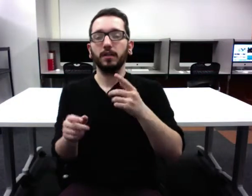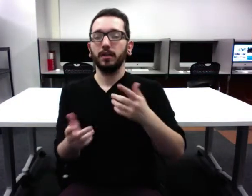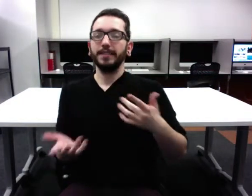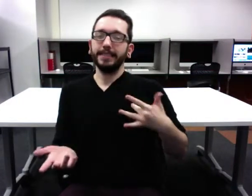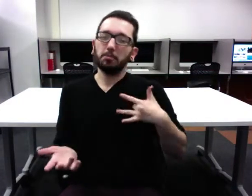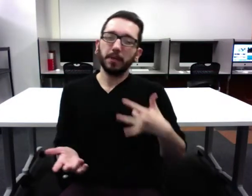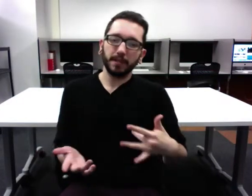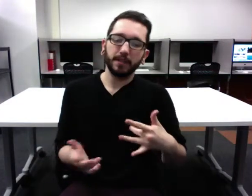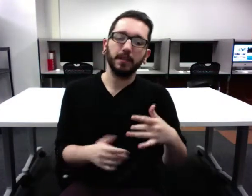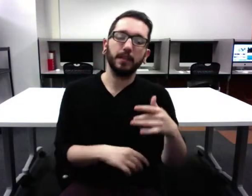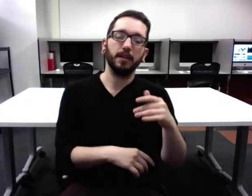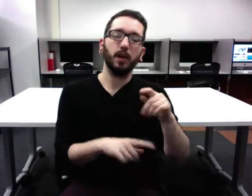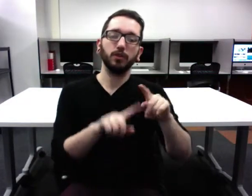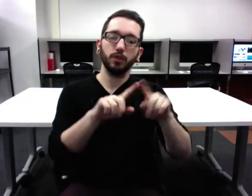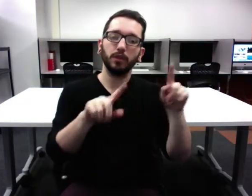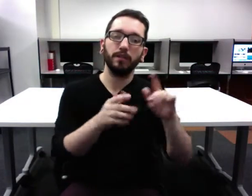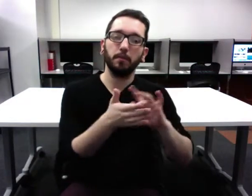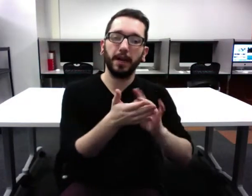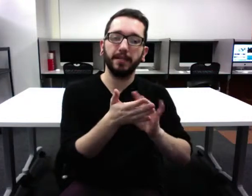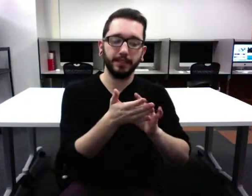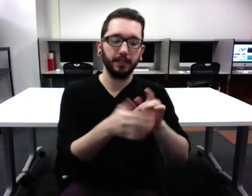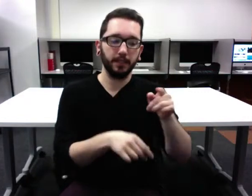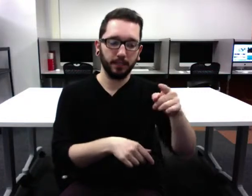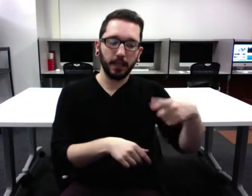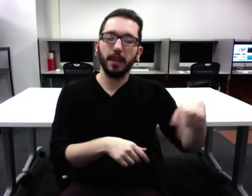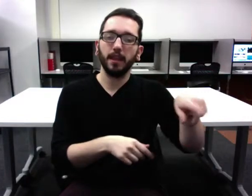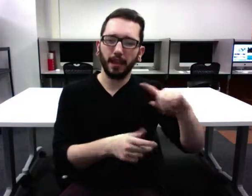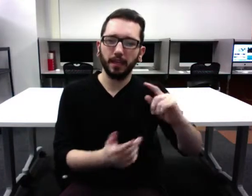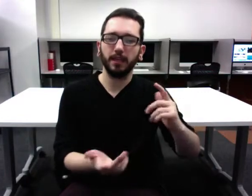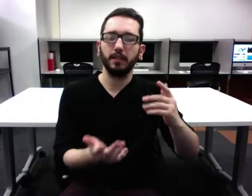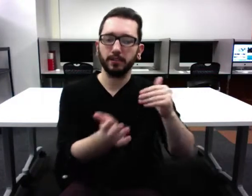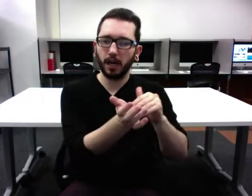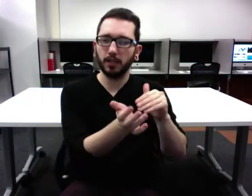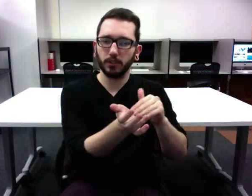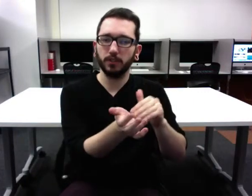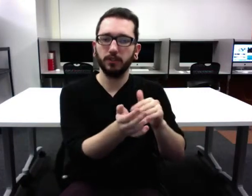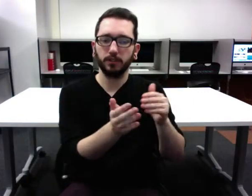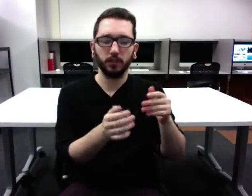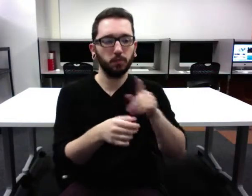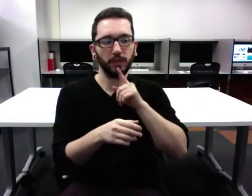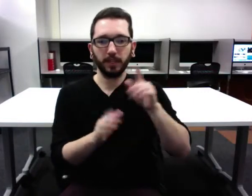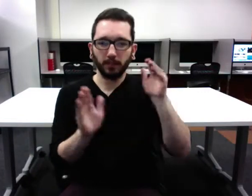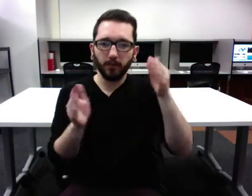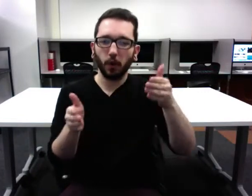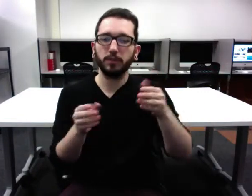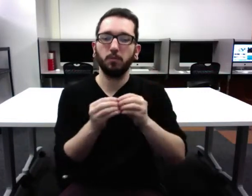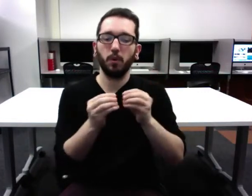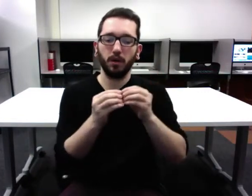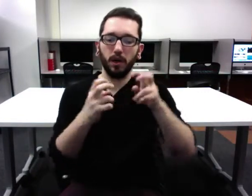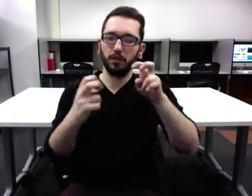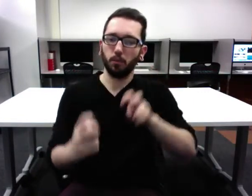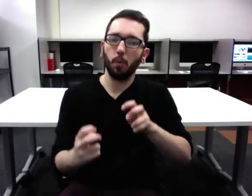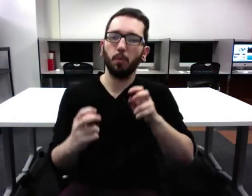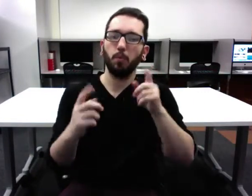practitioners schedule their appointments so they have the time. They have the time to talk. They also touch